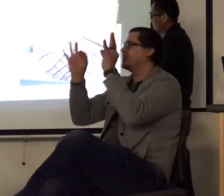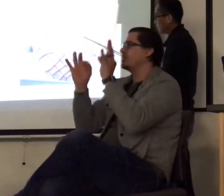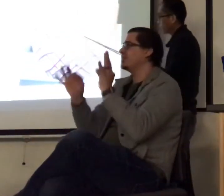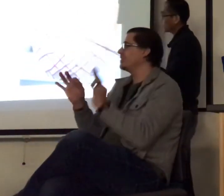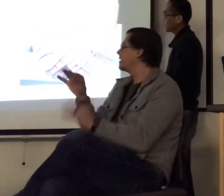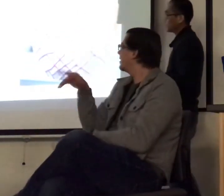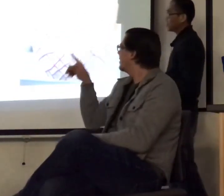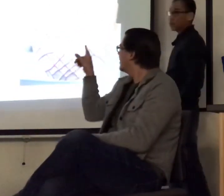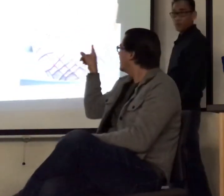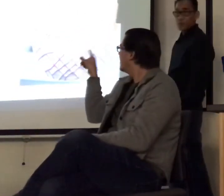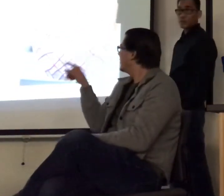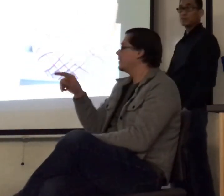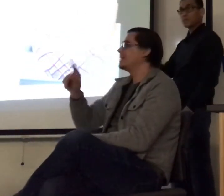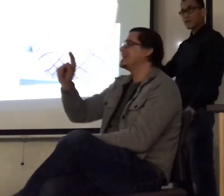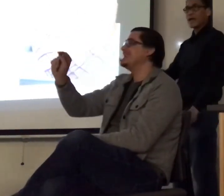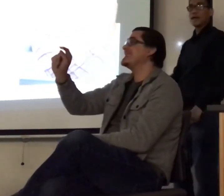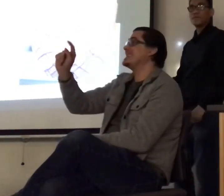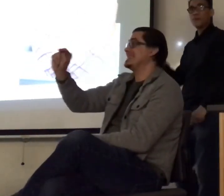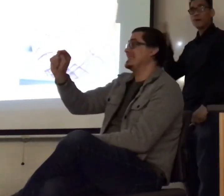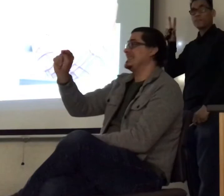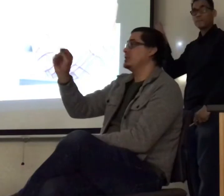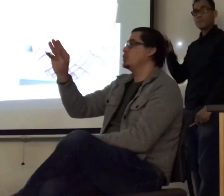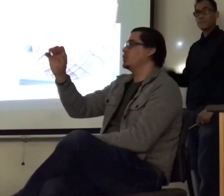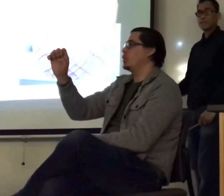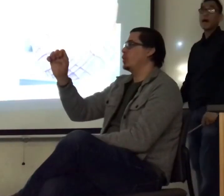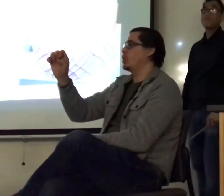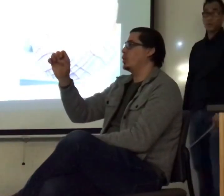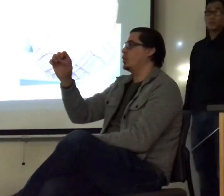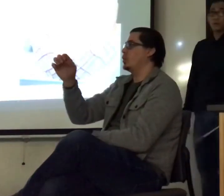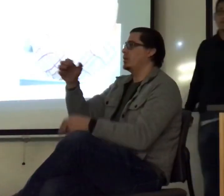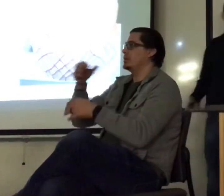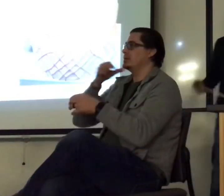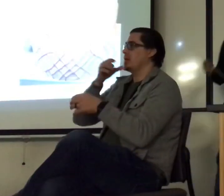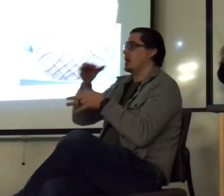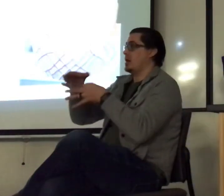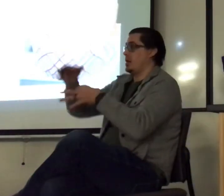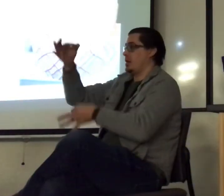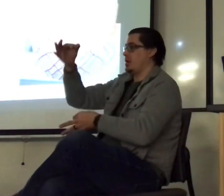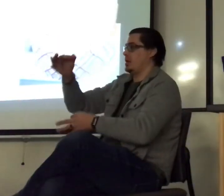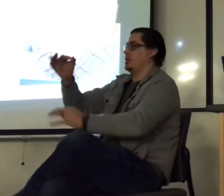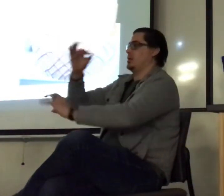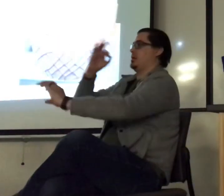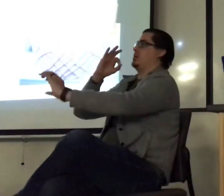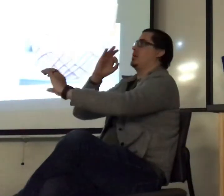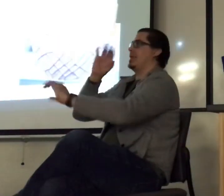pits. Those are the T-tubules looking at it from a top view, right?